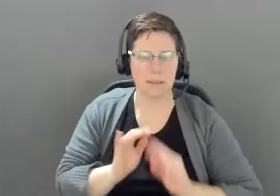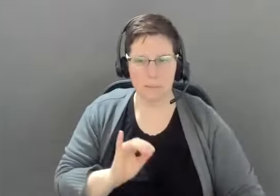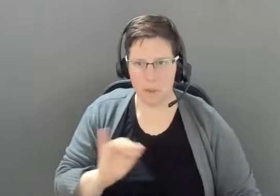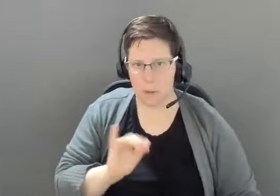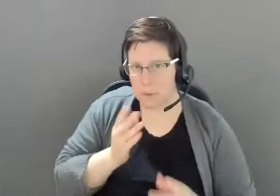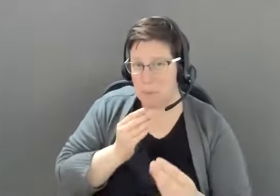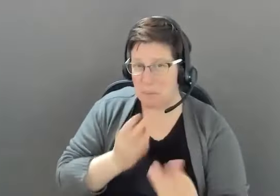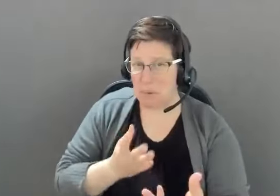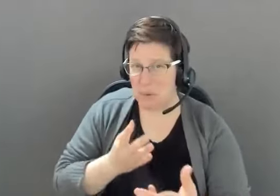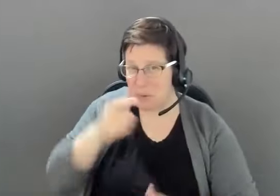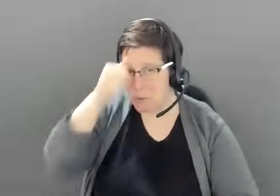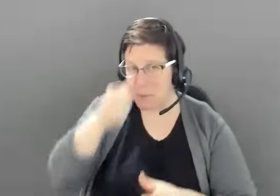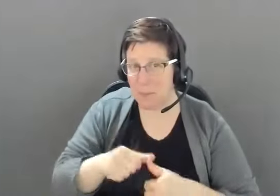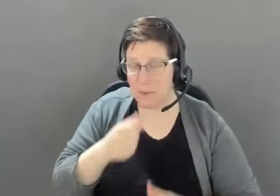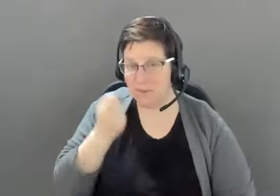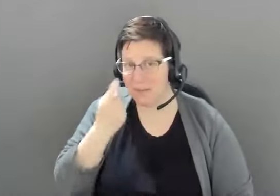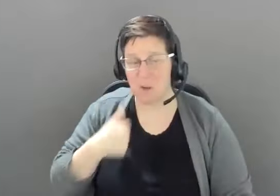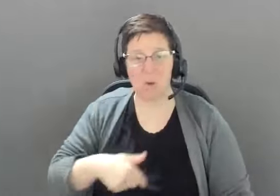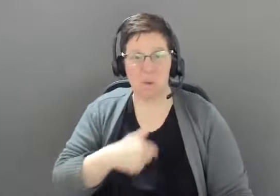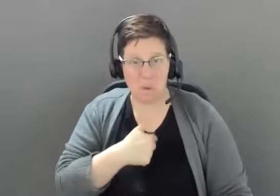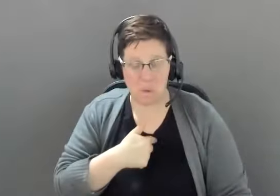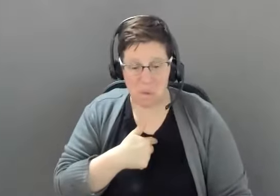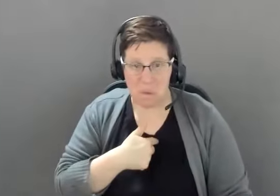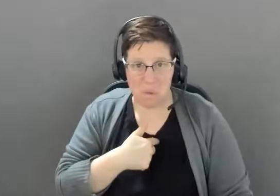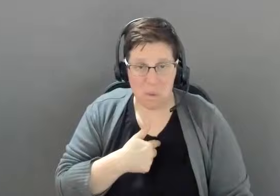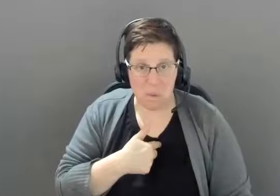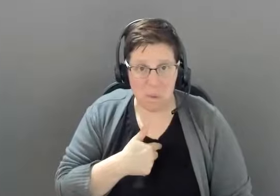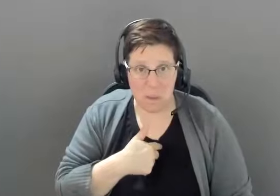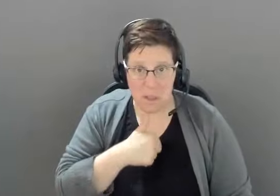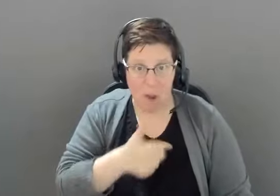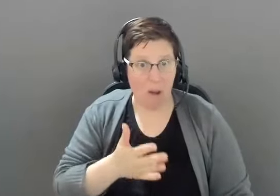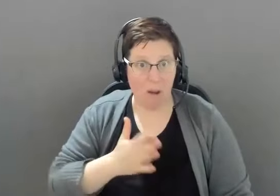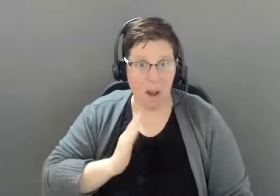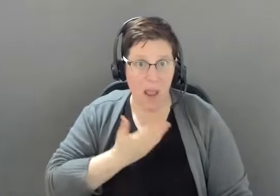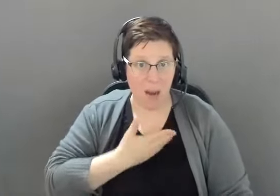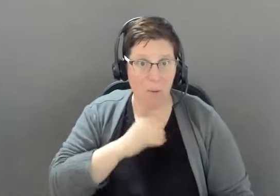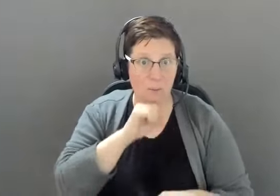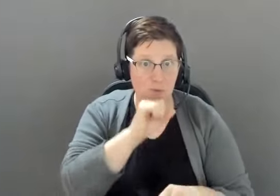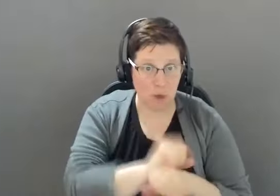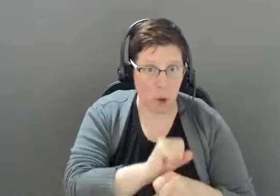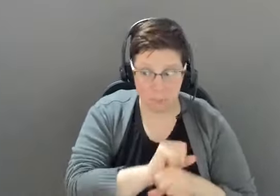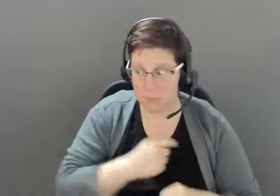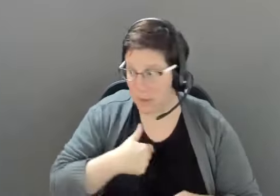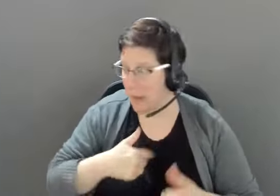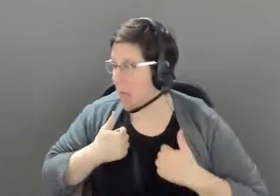like, we were all doing this work off of the side of our desks. Like, this was no one's full-time job. We all had different commitments in life